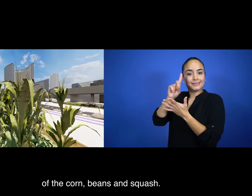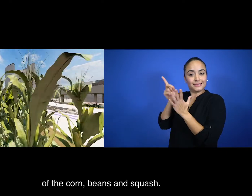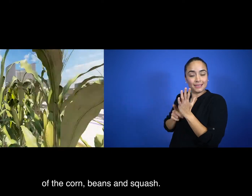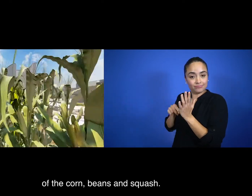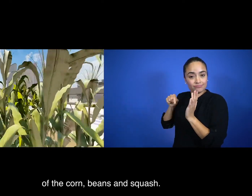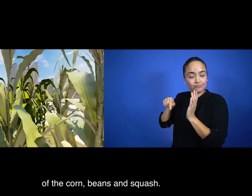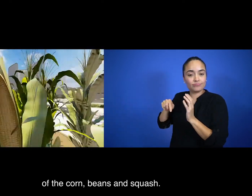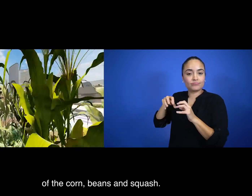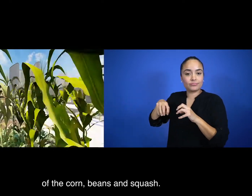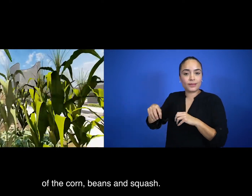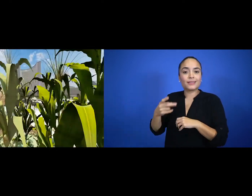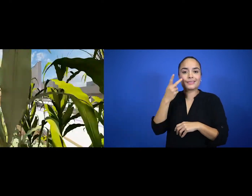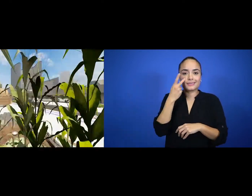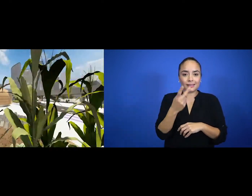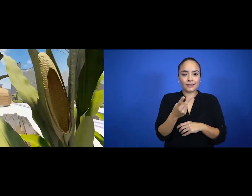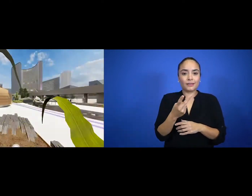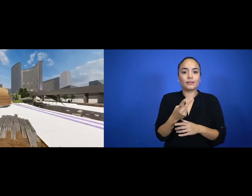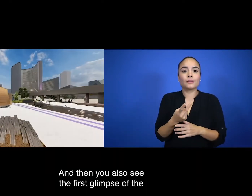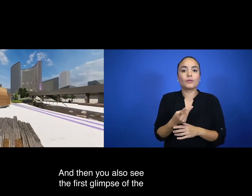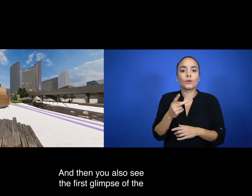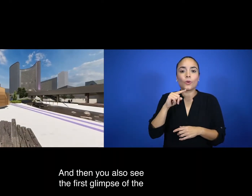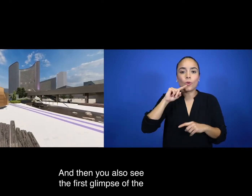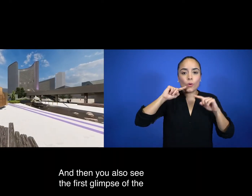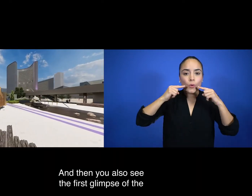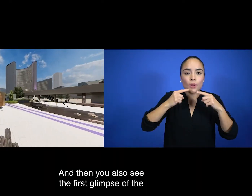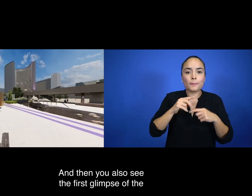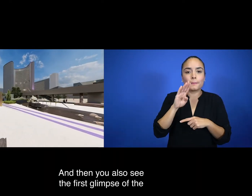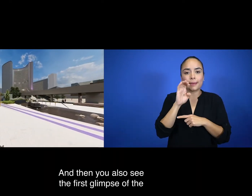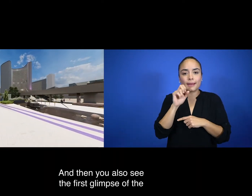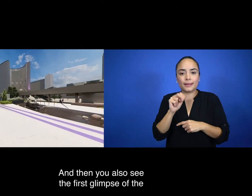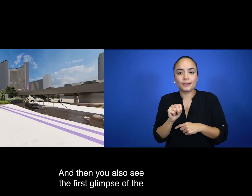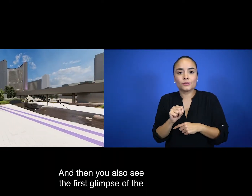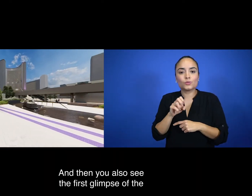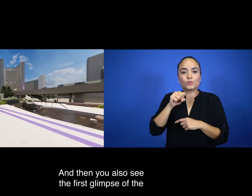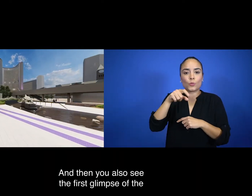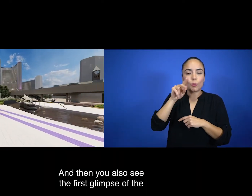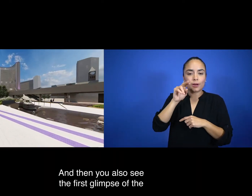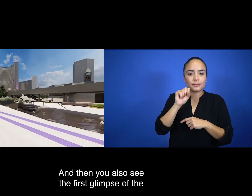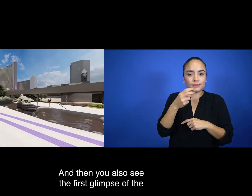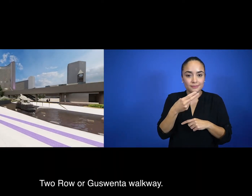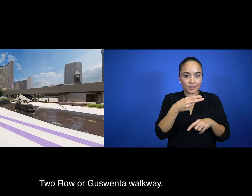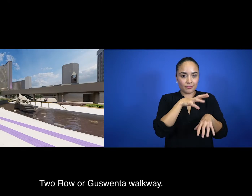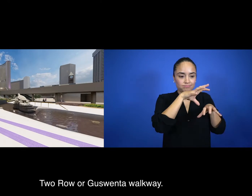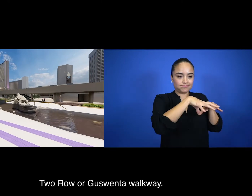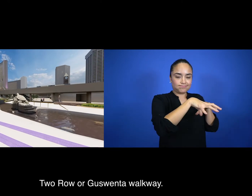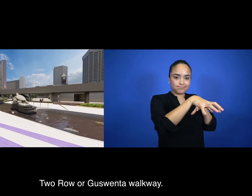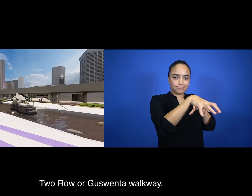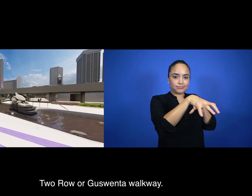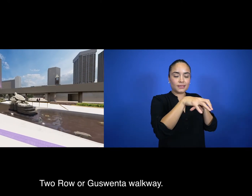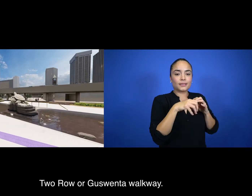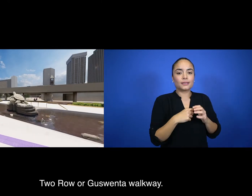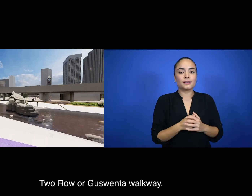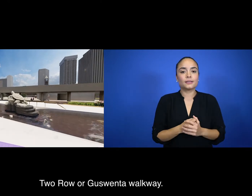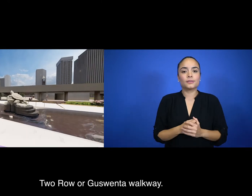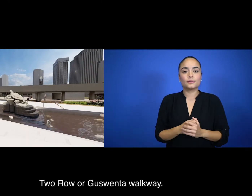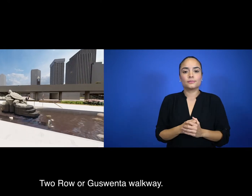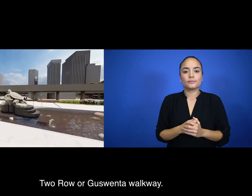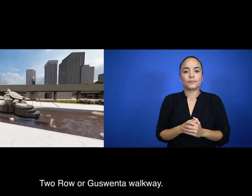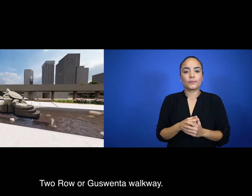beans, and squash. And then you also see the first glimpse of the two-row or Gaswenta walkway.